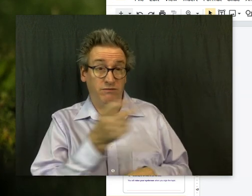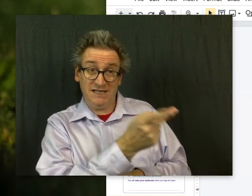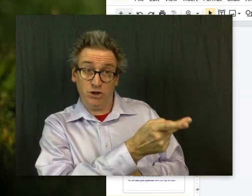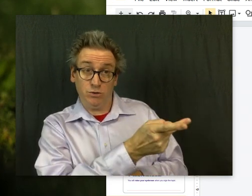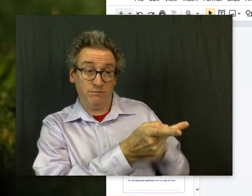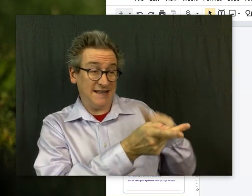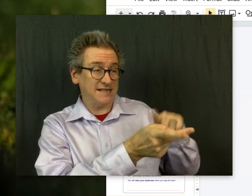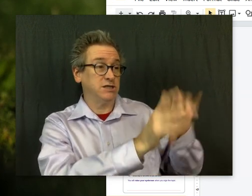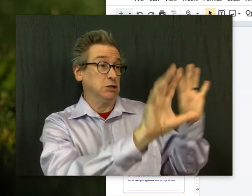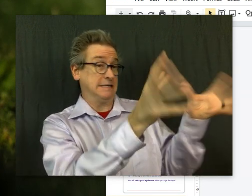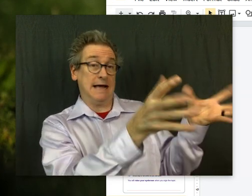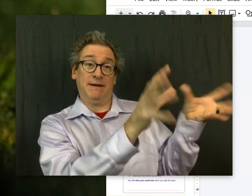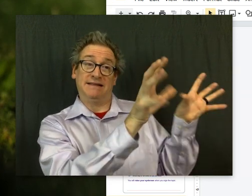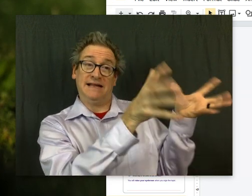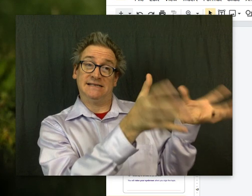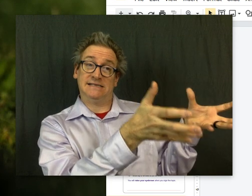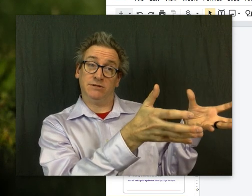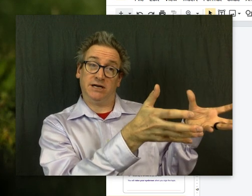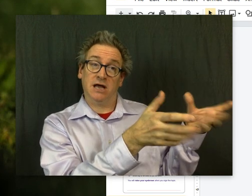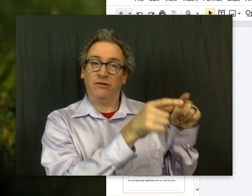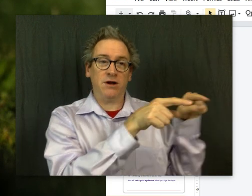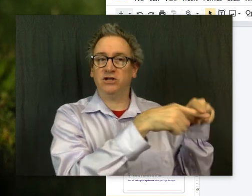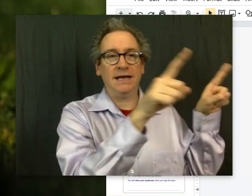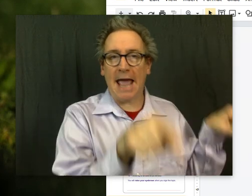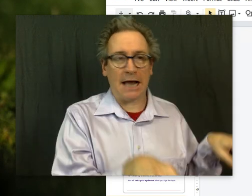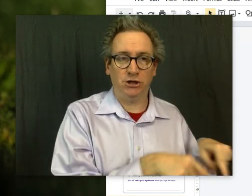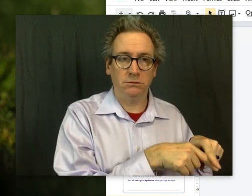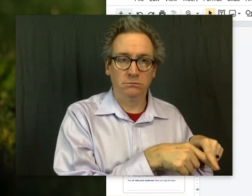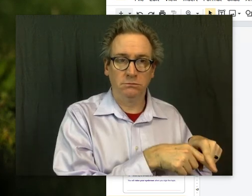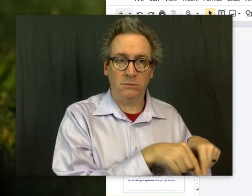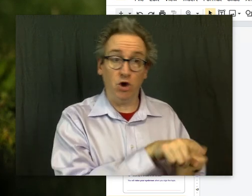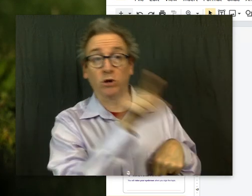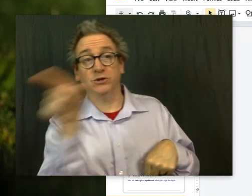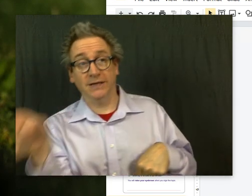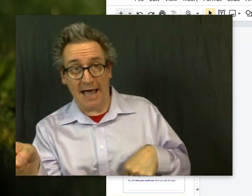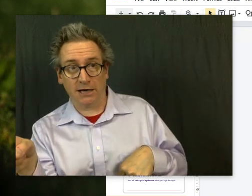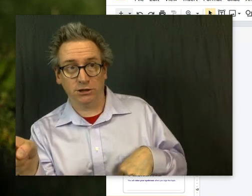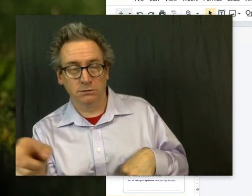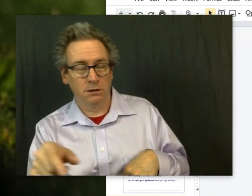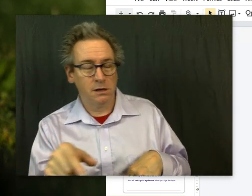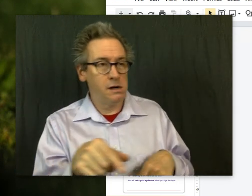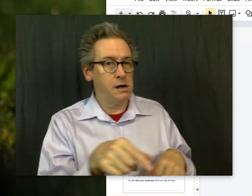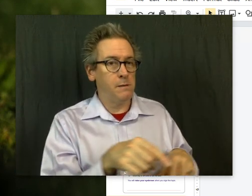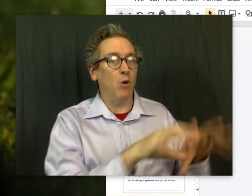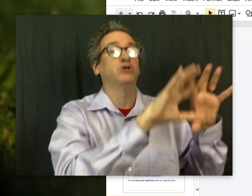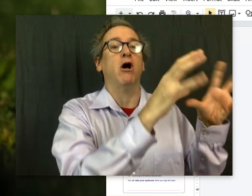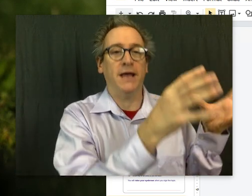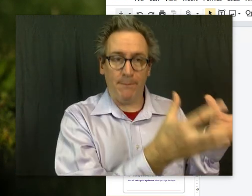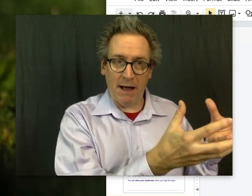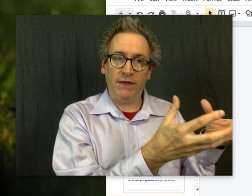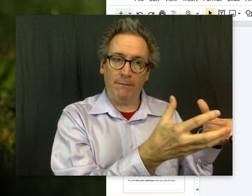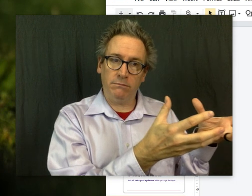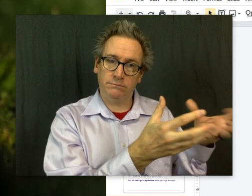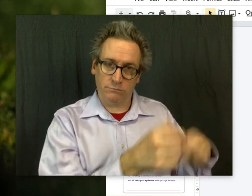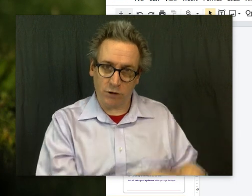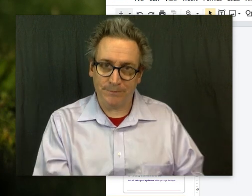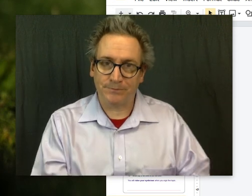So these two, that's the topic, that's the subject. They're not doing any action. You're doing the action, but we're talking about